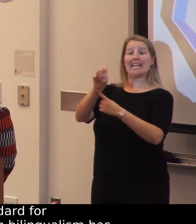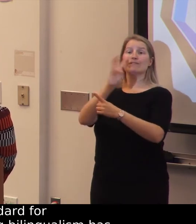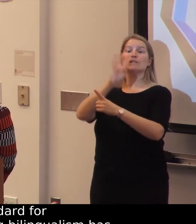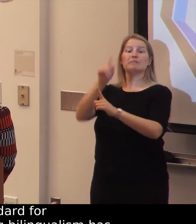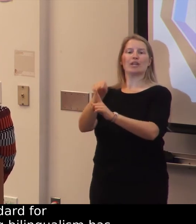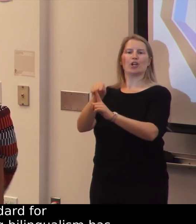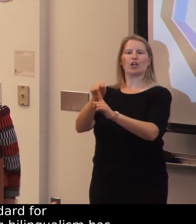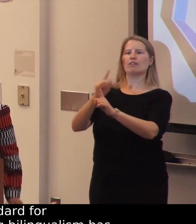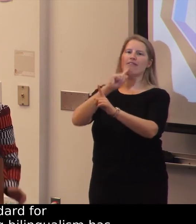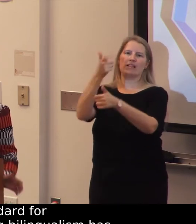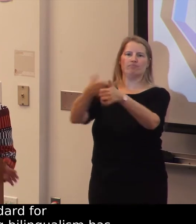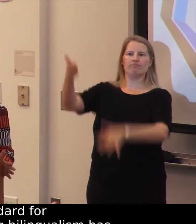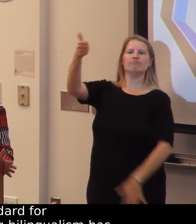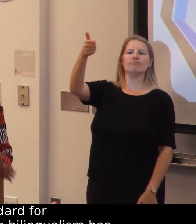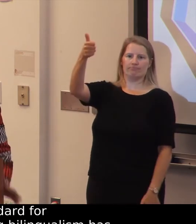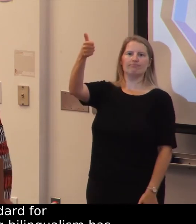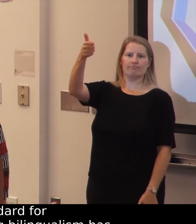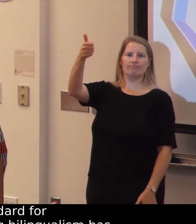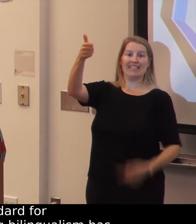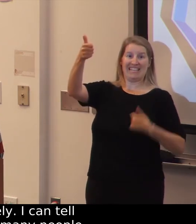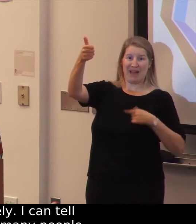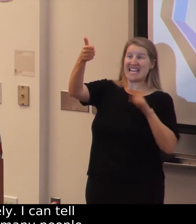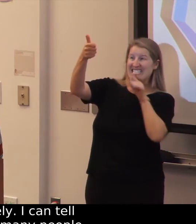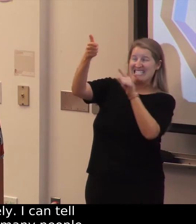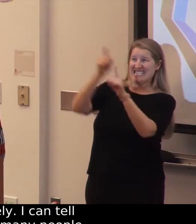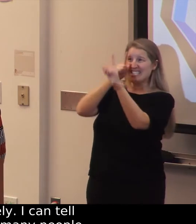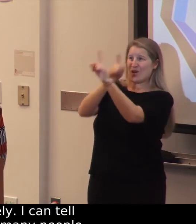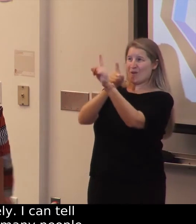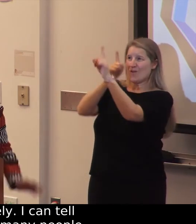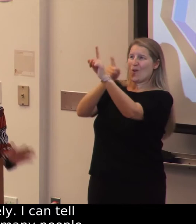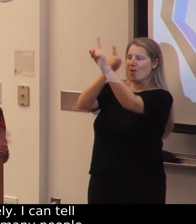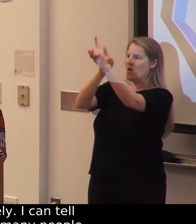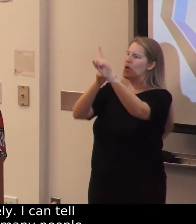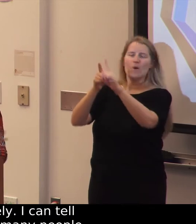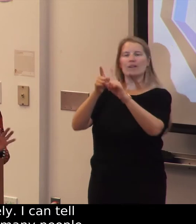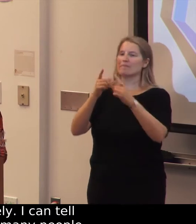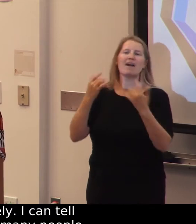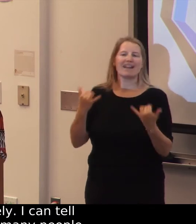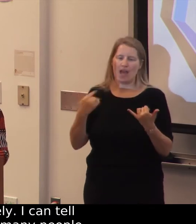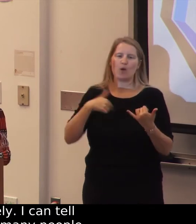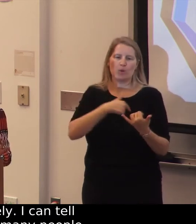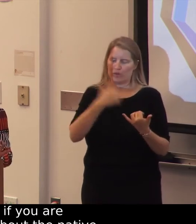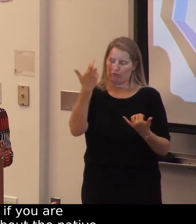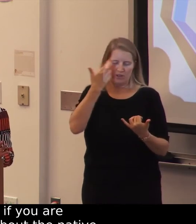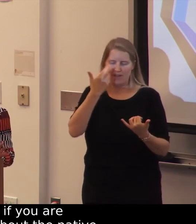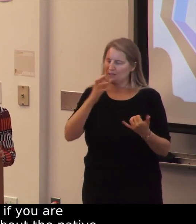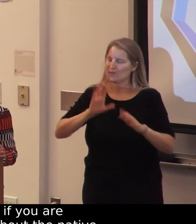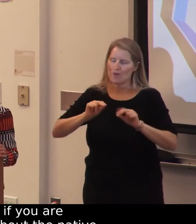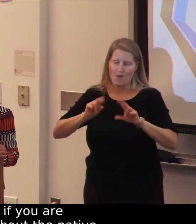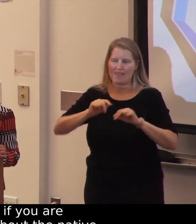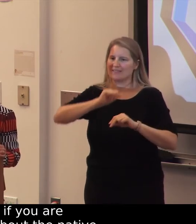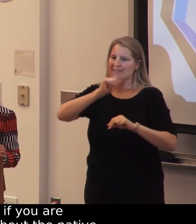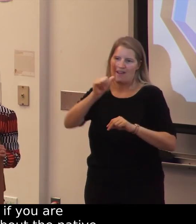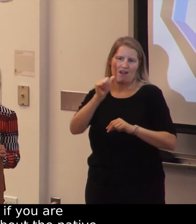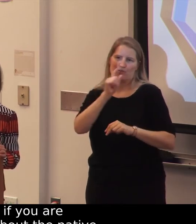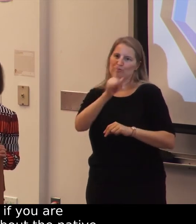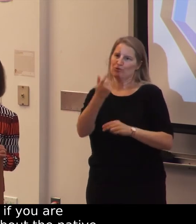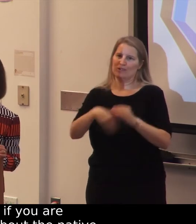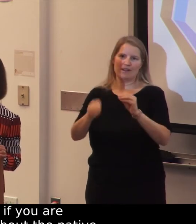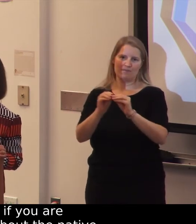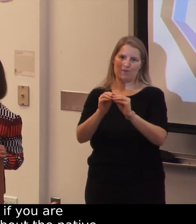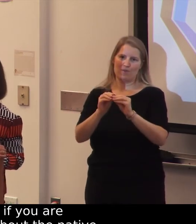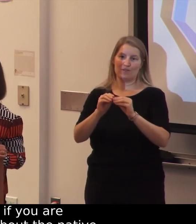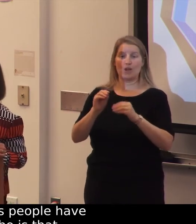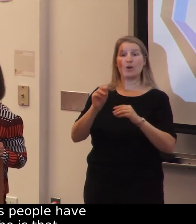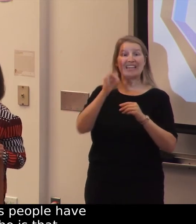for conceptualizing bilingualism has been problematized extensively. I can tell you many, many people that are writing about this. So if you're still talking about the